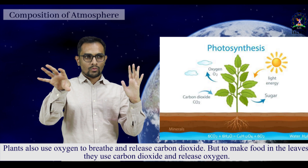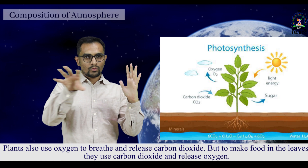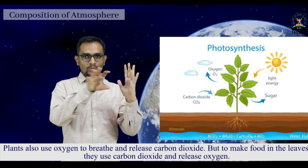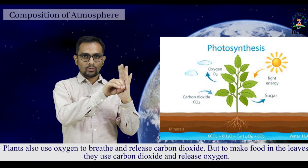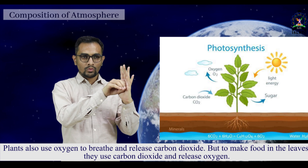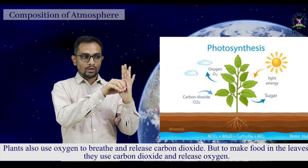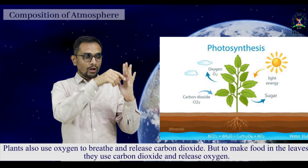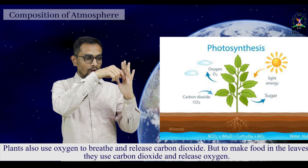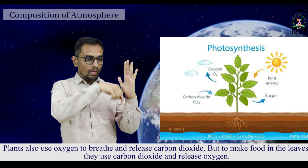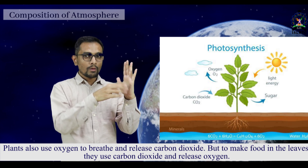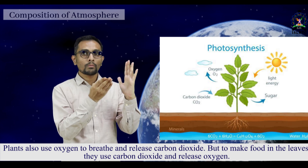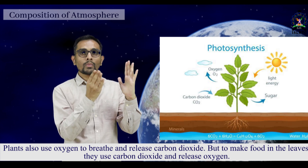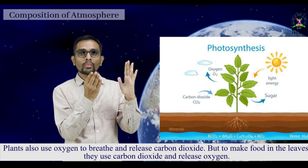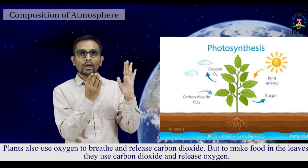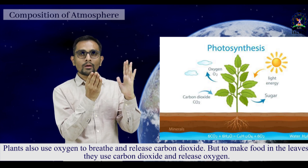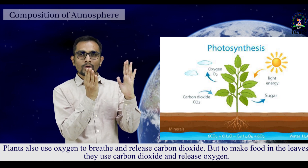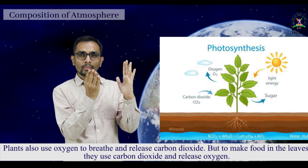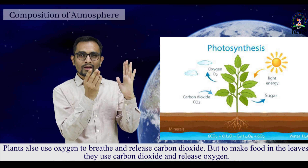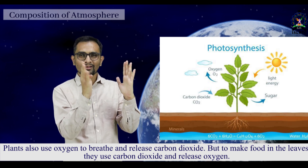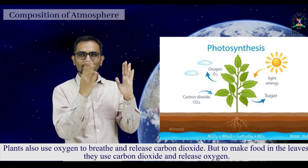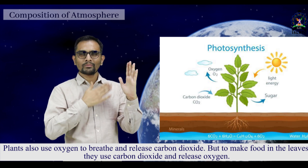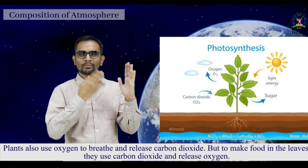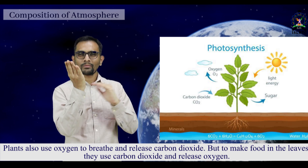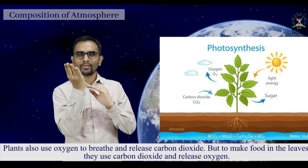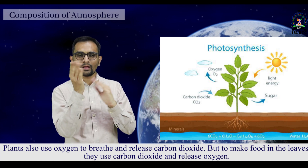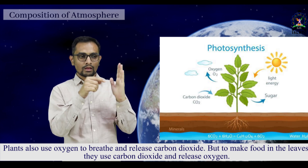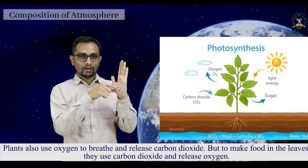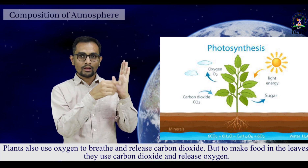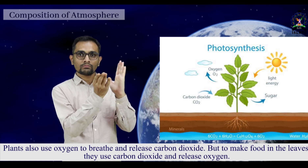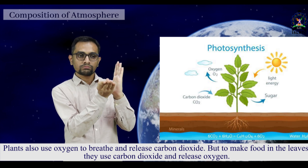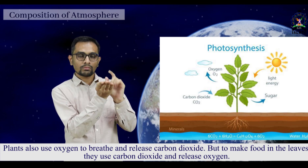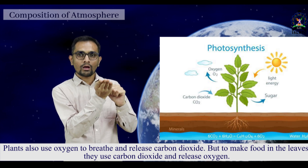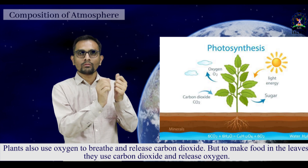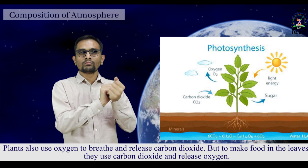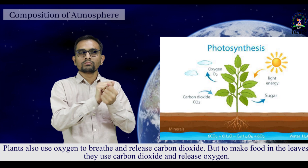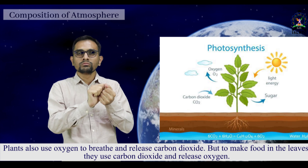the leaves, they use carbon dioxide and release oxygen.